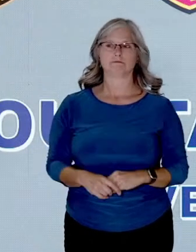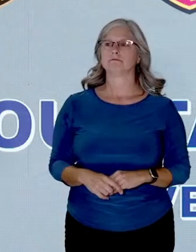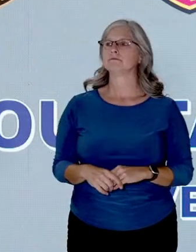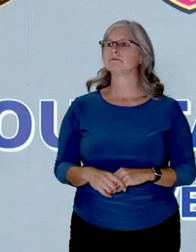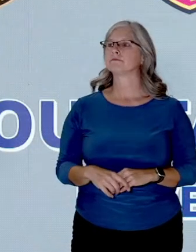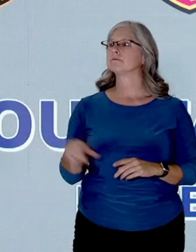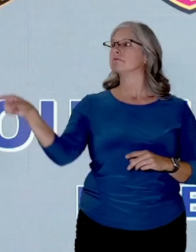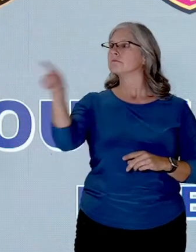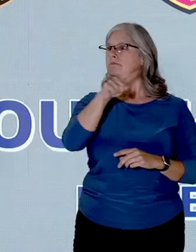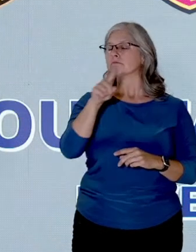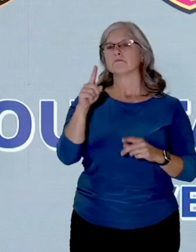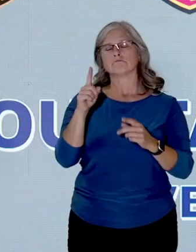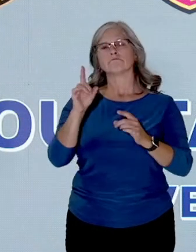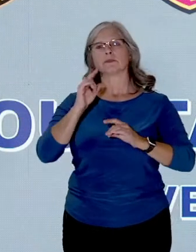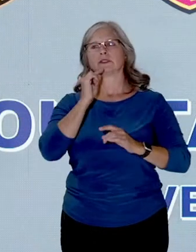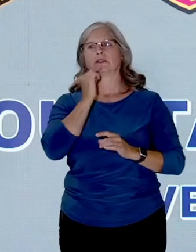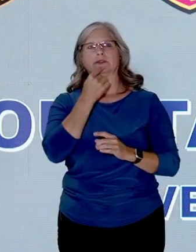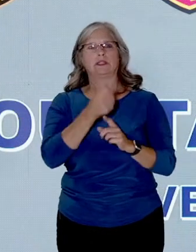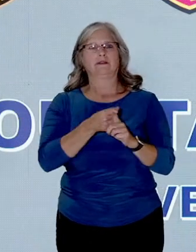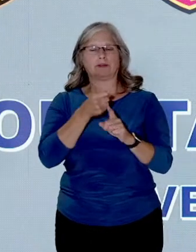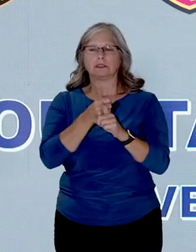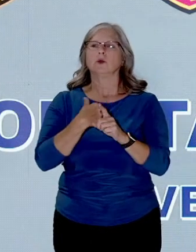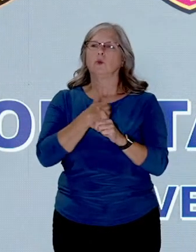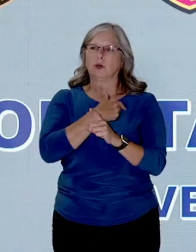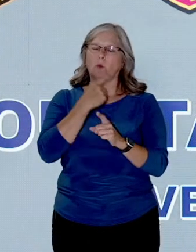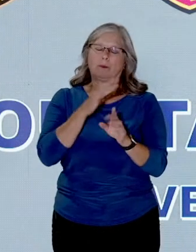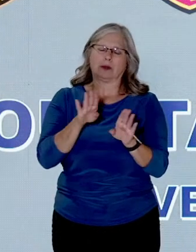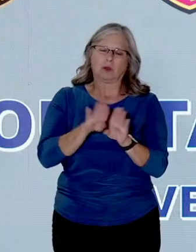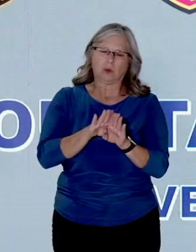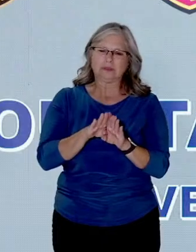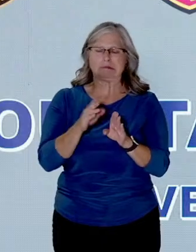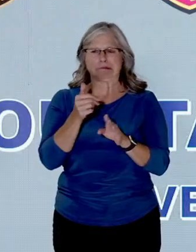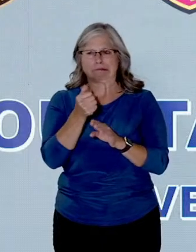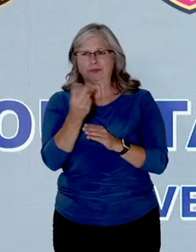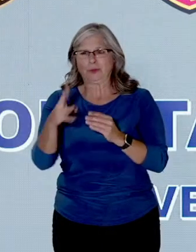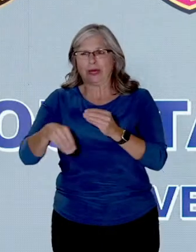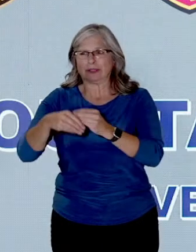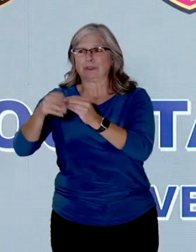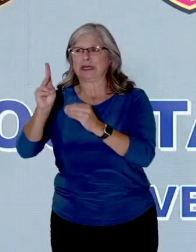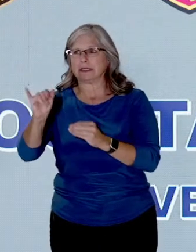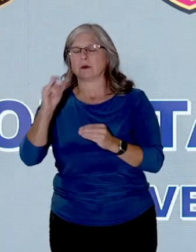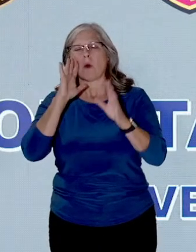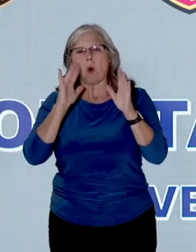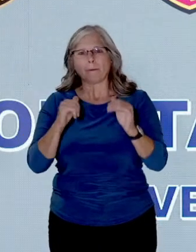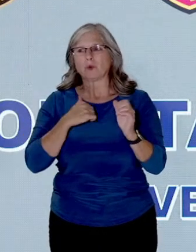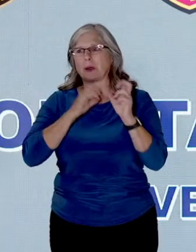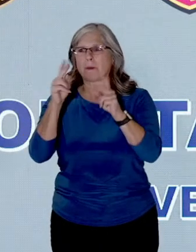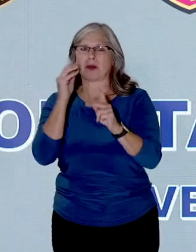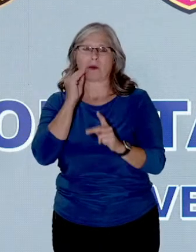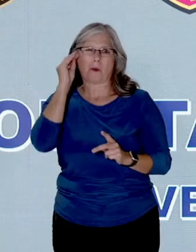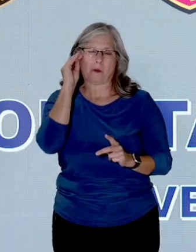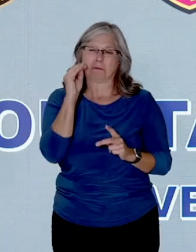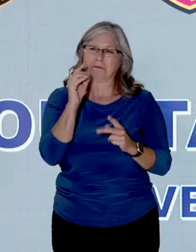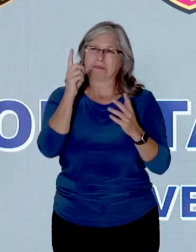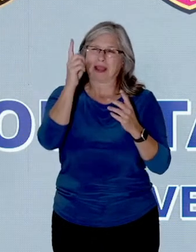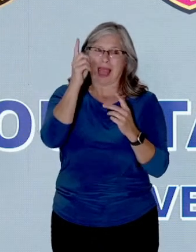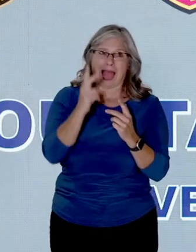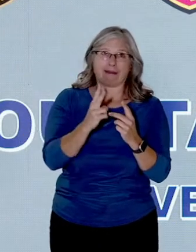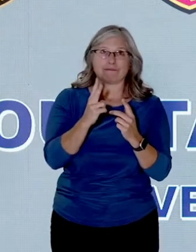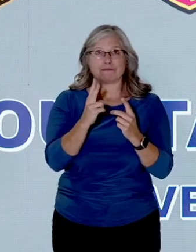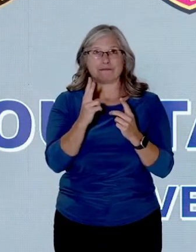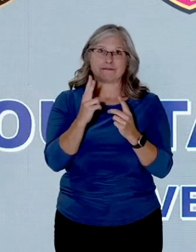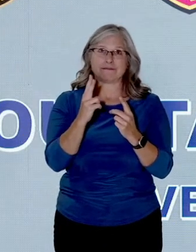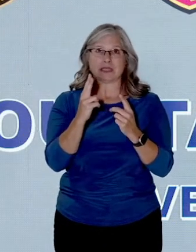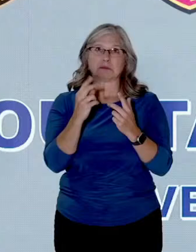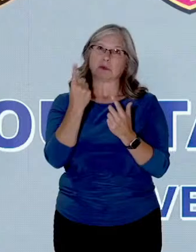For those that are severely affected, we know we're going to be closed a little bit longer. It could be a few extra days. We're hoping to be able to repopulate about half of those 2,000